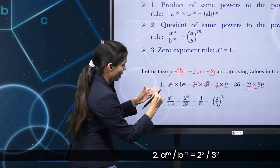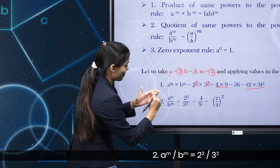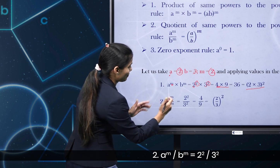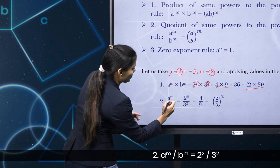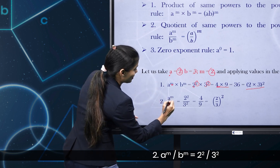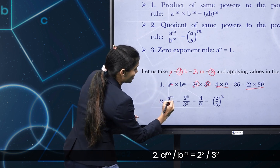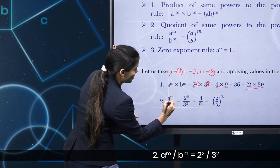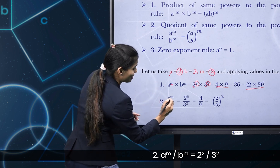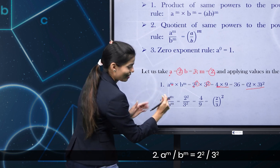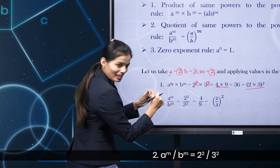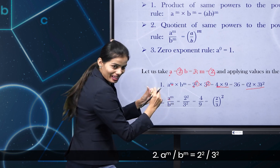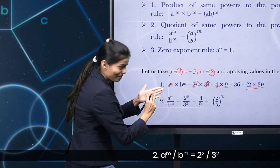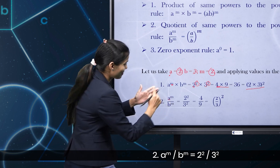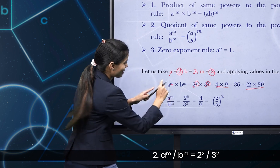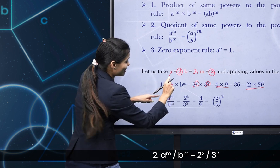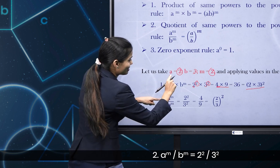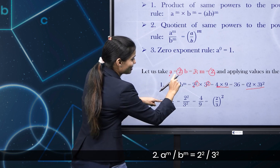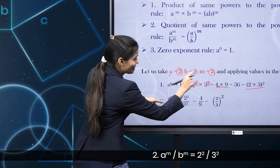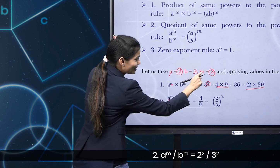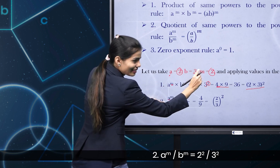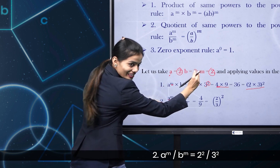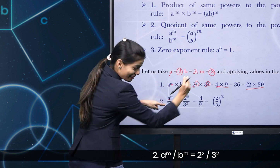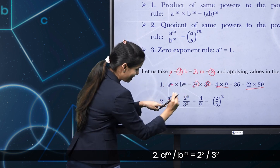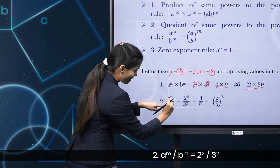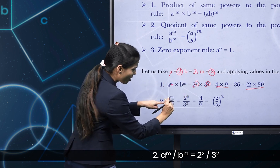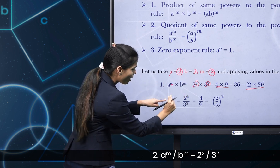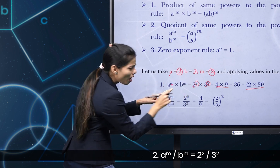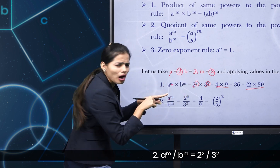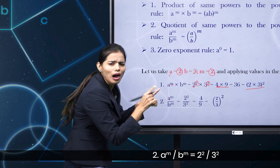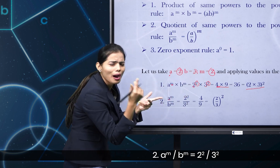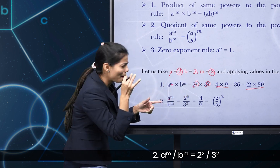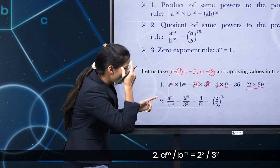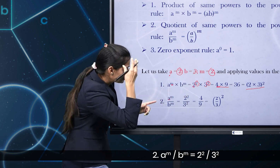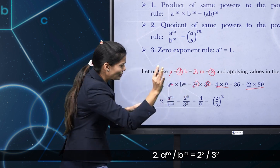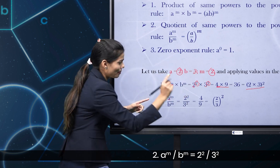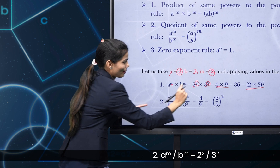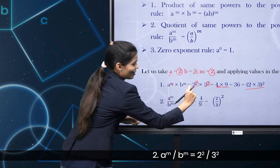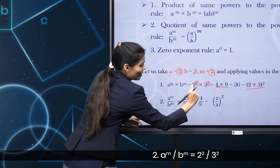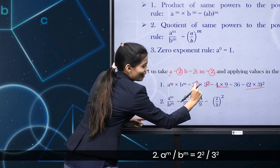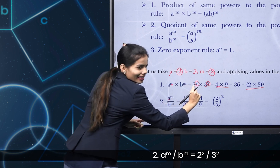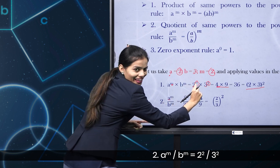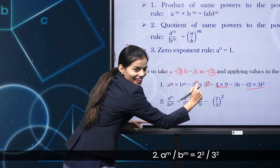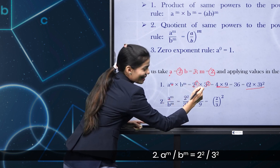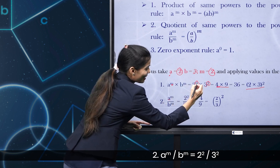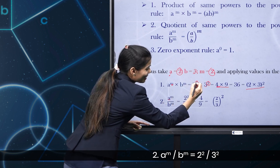Number 2. A power m by b power m is equal to 2 power 2 by 3 power 2.